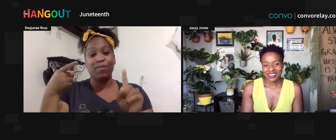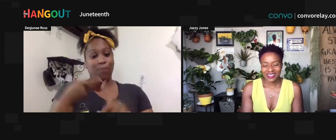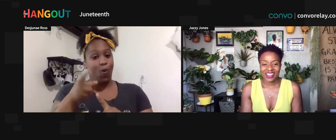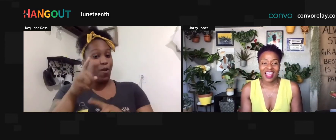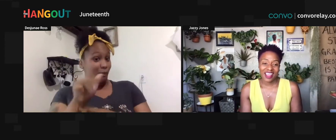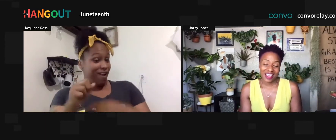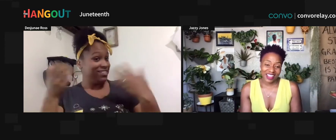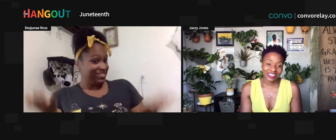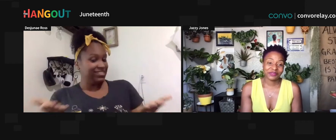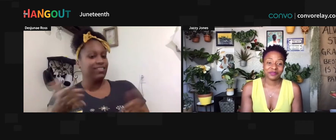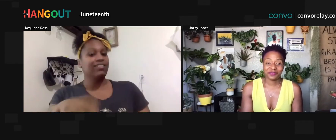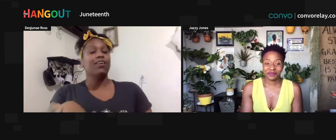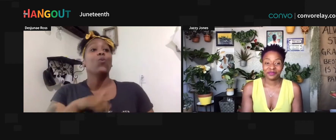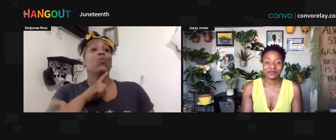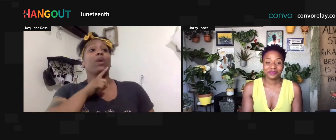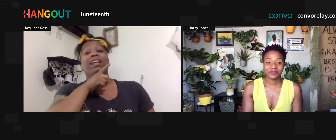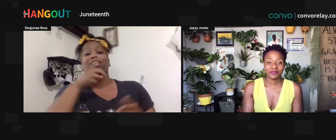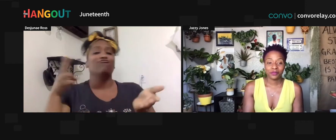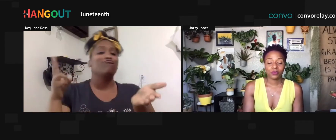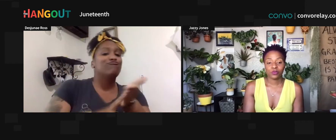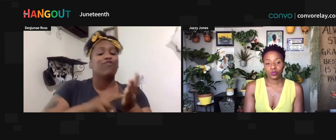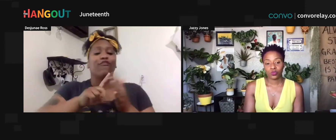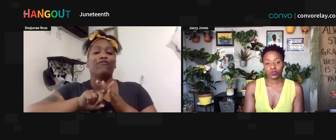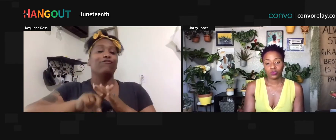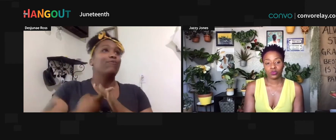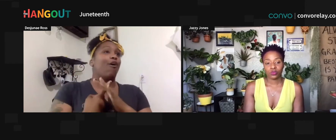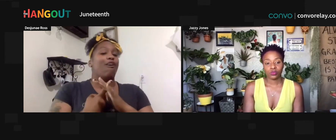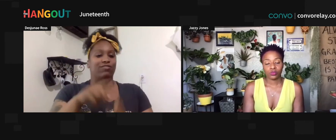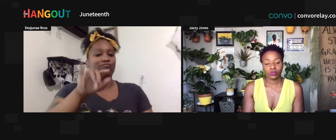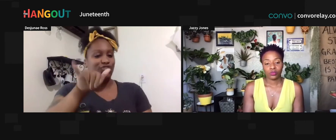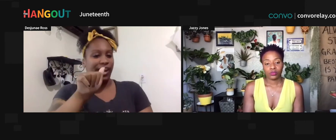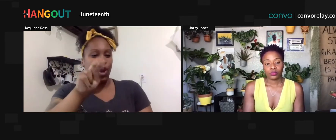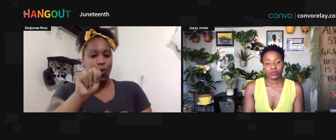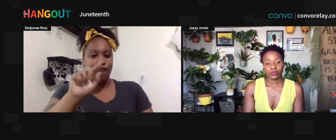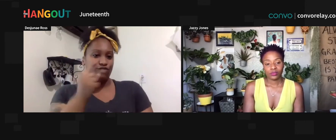as though that's not the point, right? That's not the point at all.